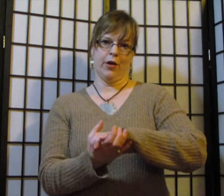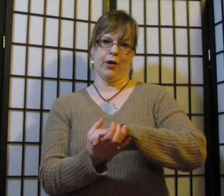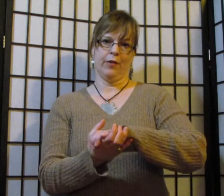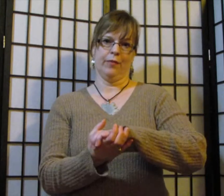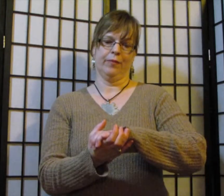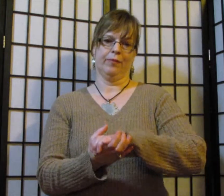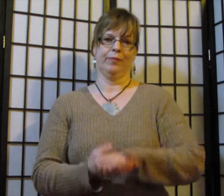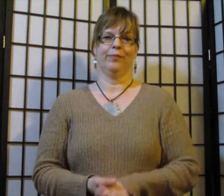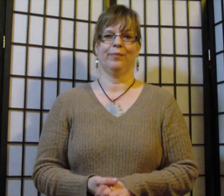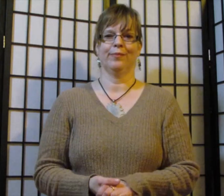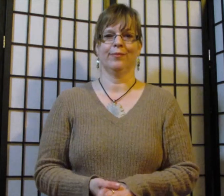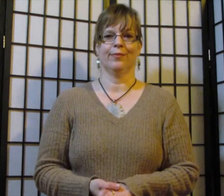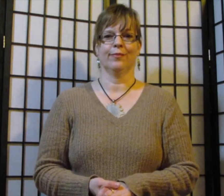Hamburger.